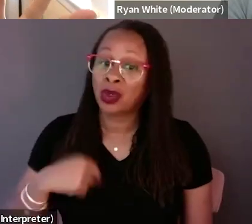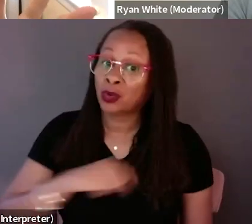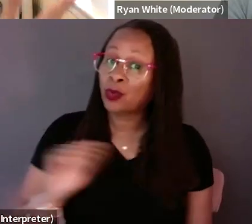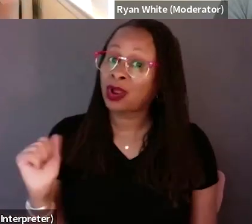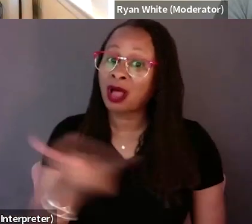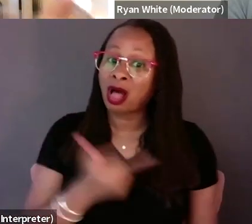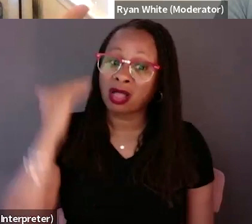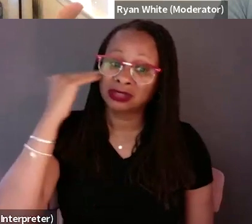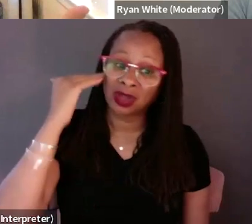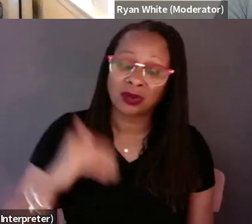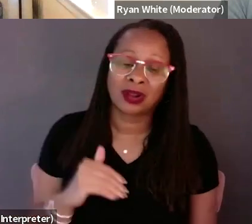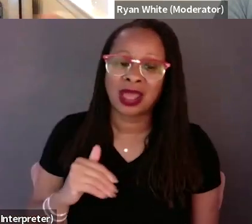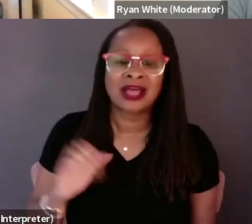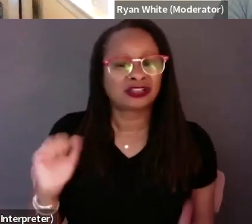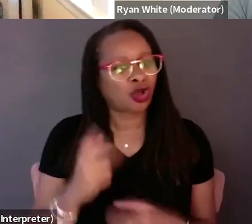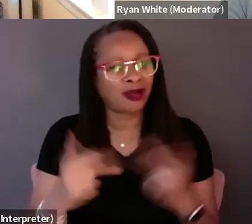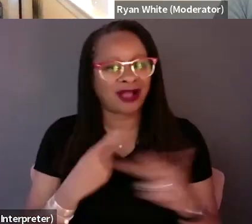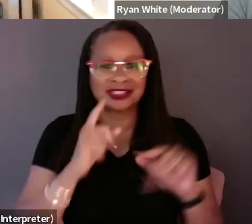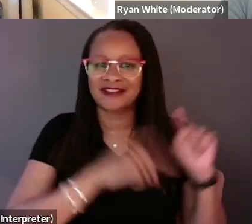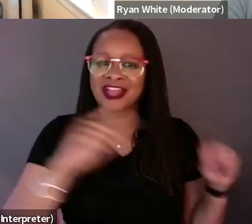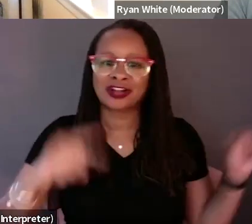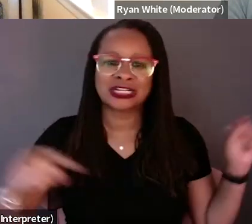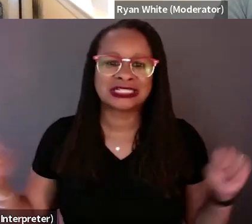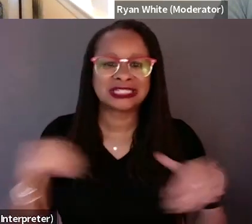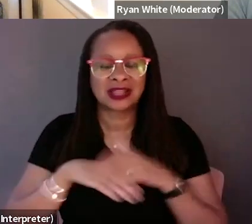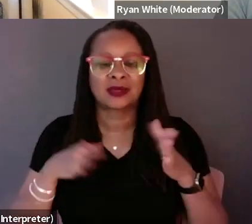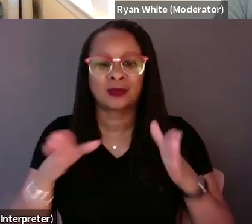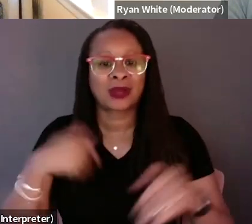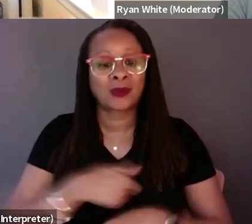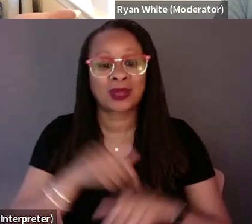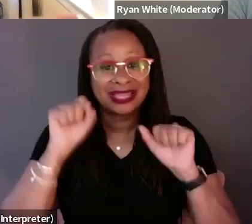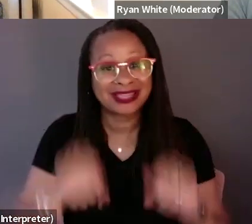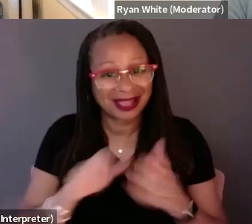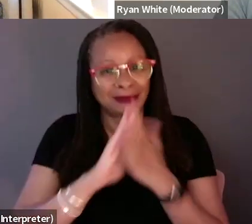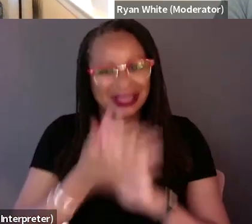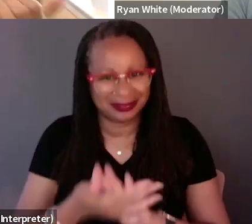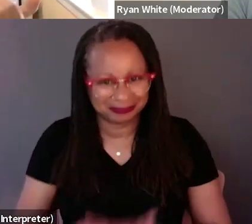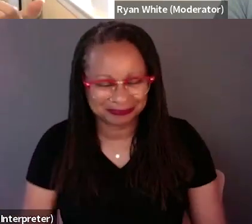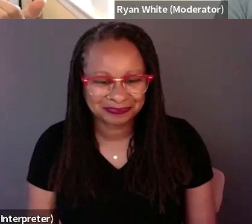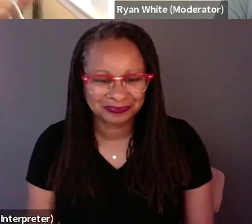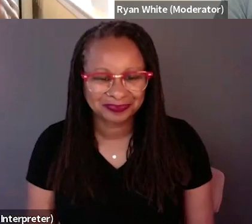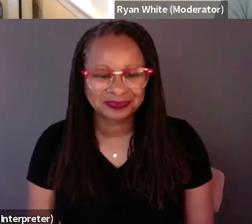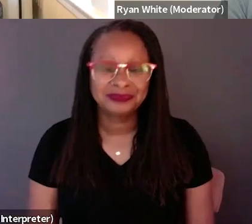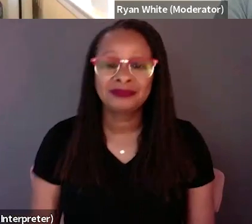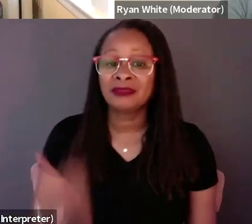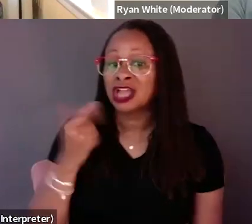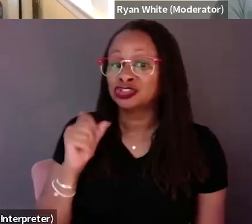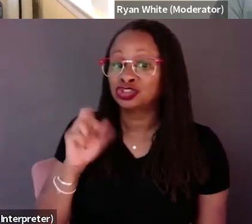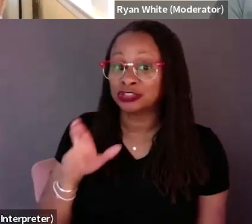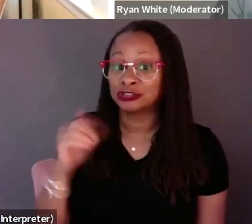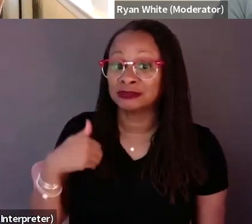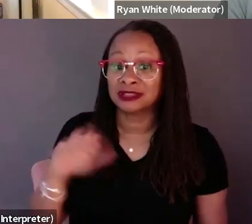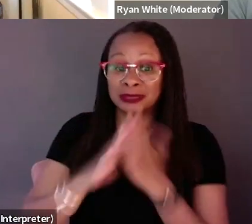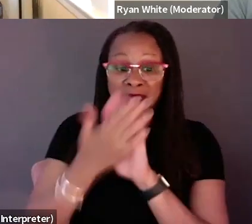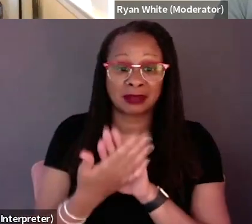all know there's all kinds of variations in the ways that we can be. You know, gender has